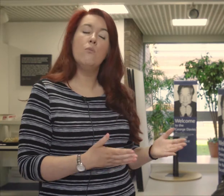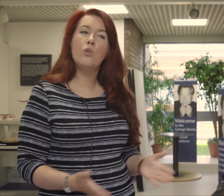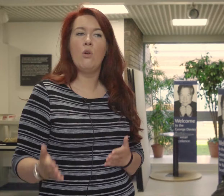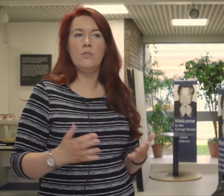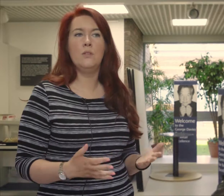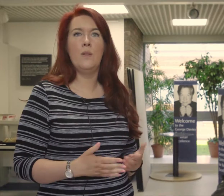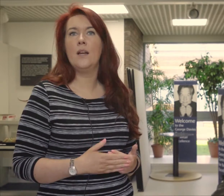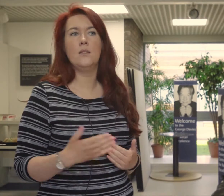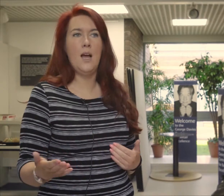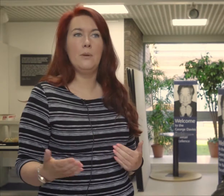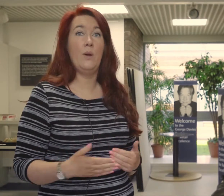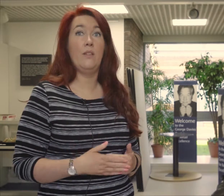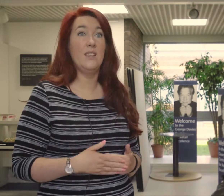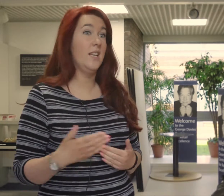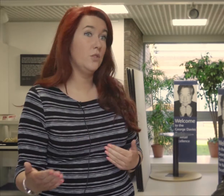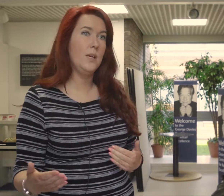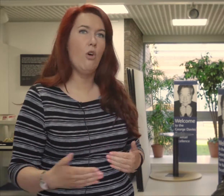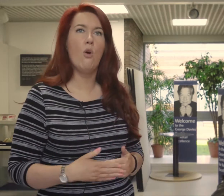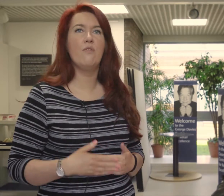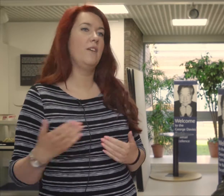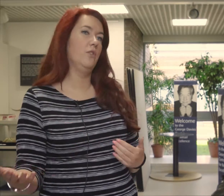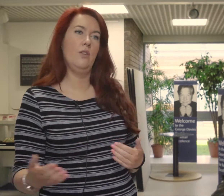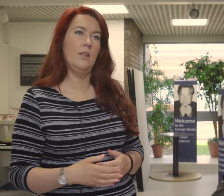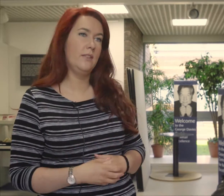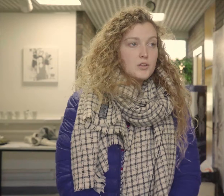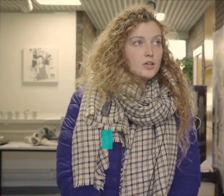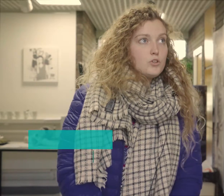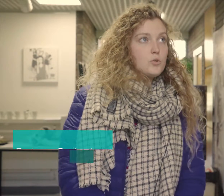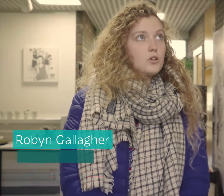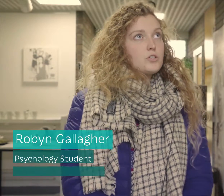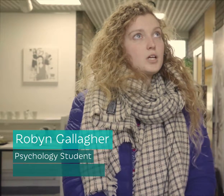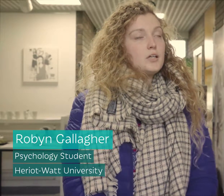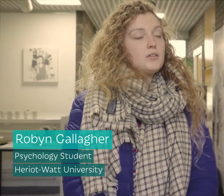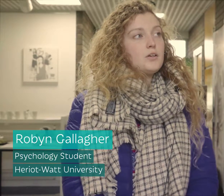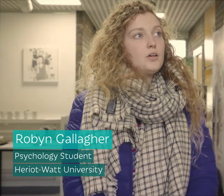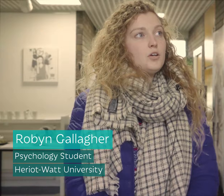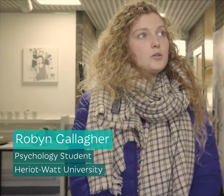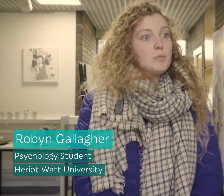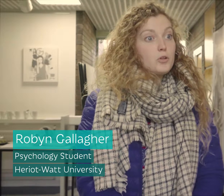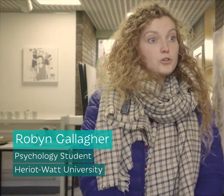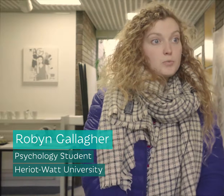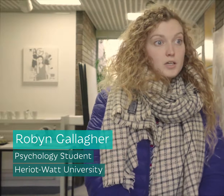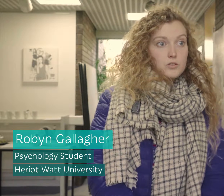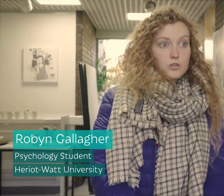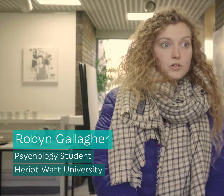more confident when that does happen, whether that's next week or 5 years down the line. I think if you don't understand the people that you're speaking to, and